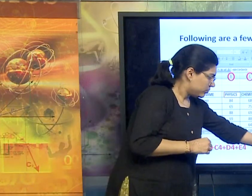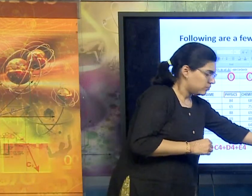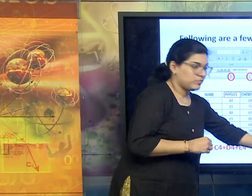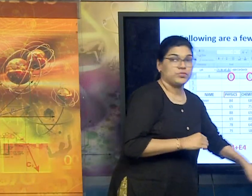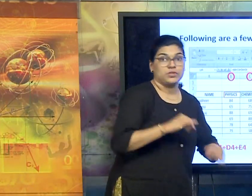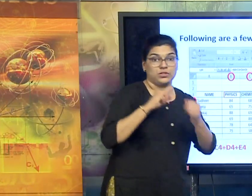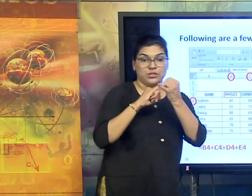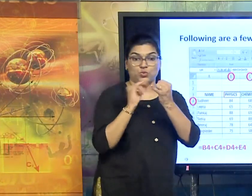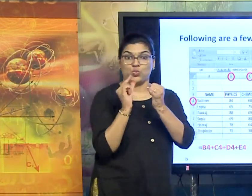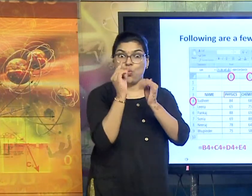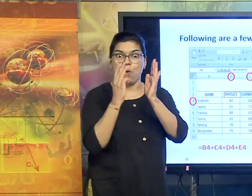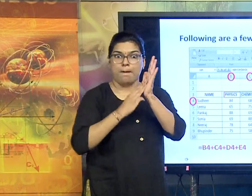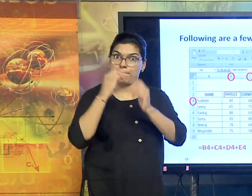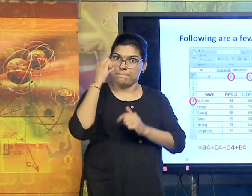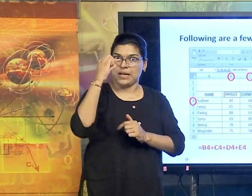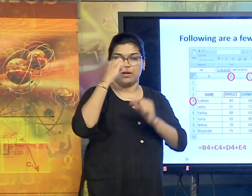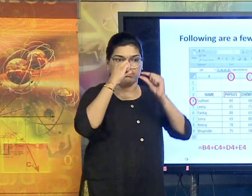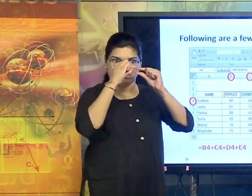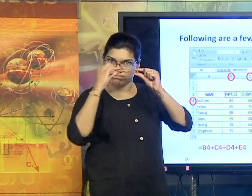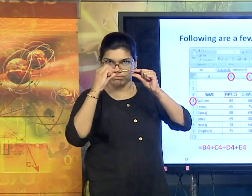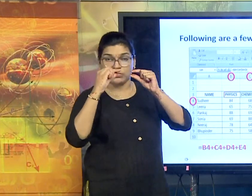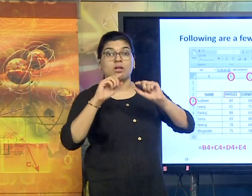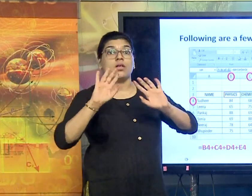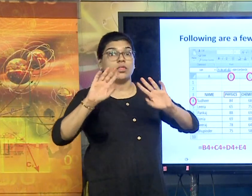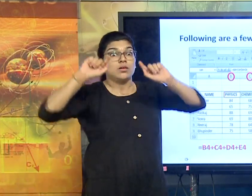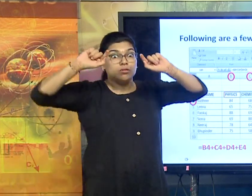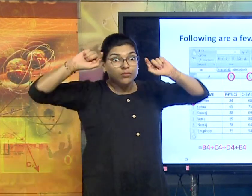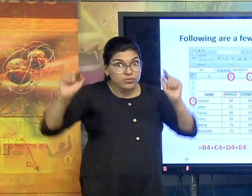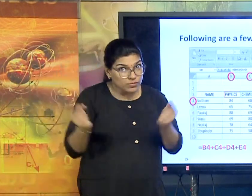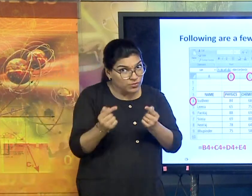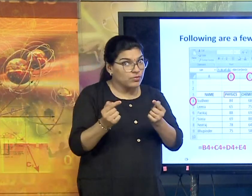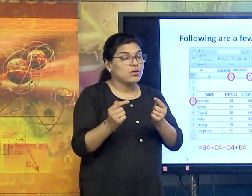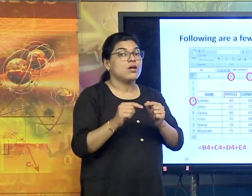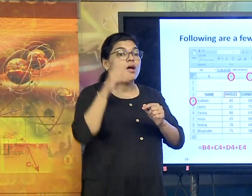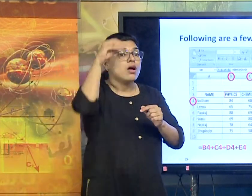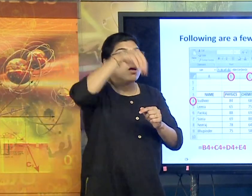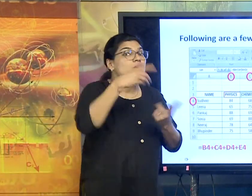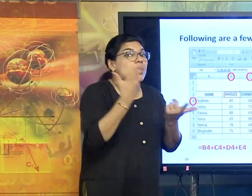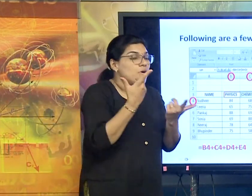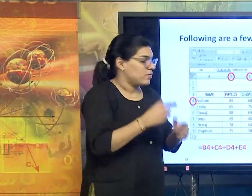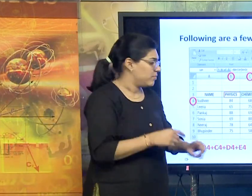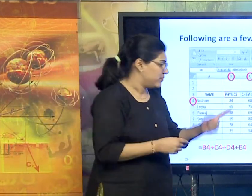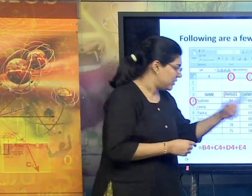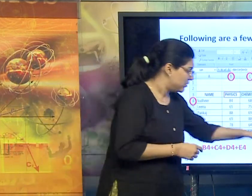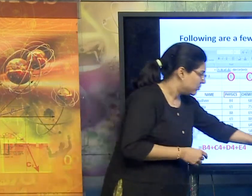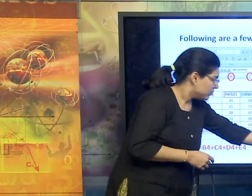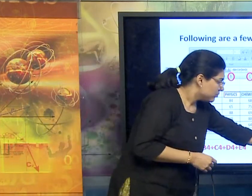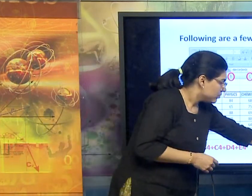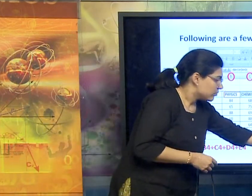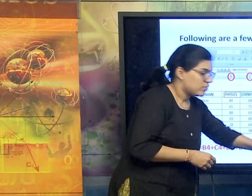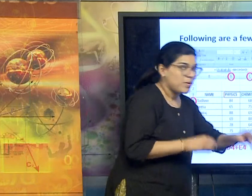that after putting equal to mark, we have to write everything in the capital letter, not in the small